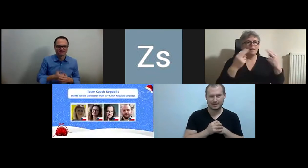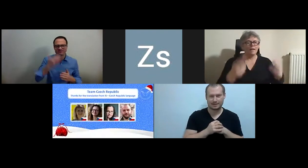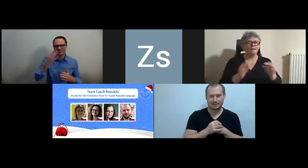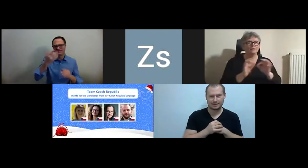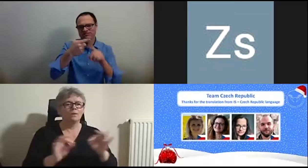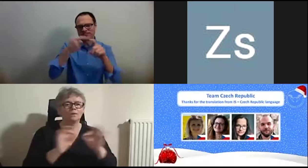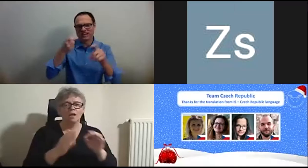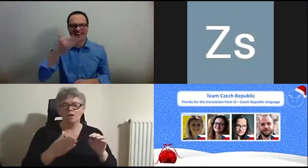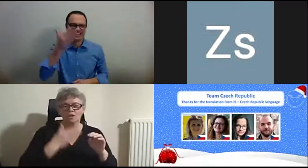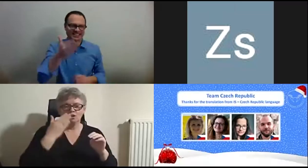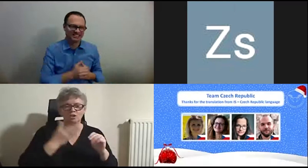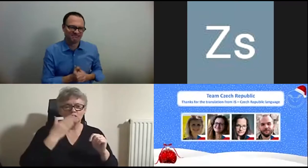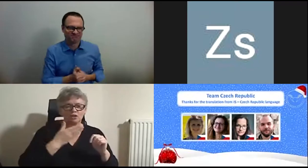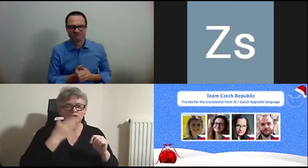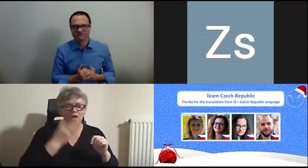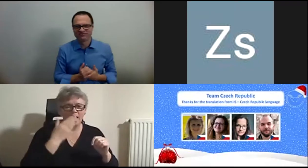Next, Czech.